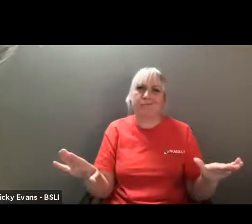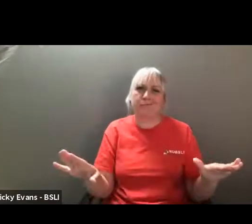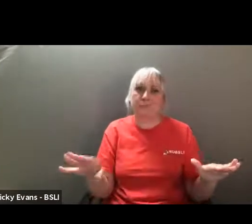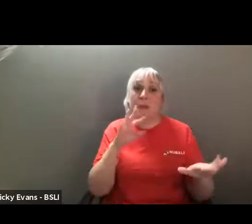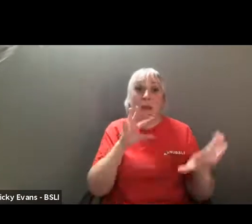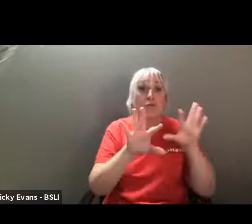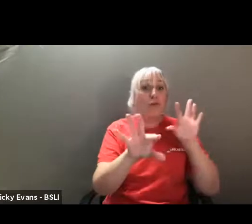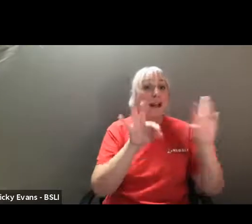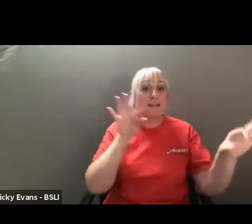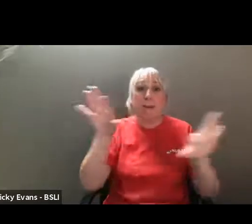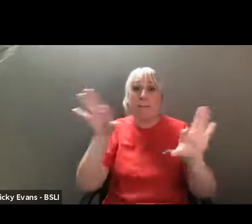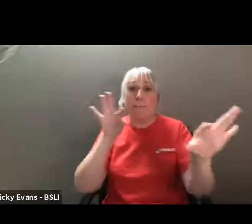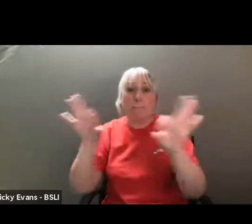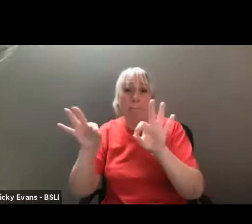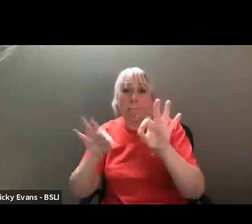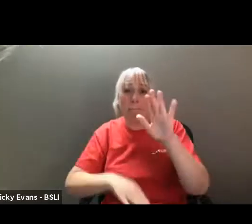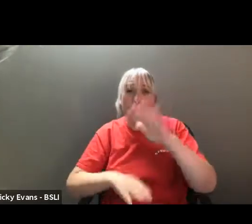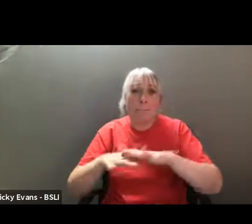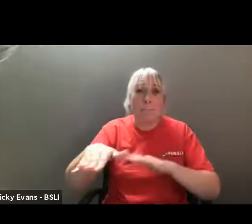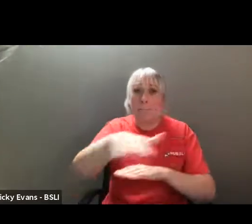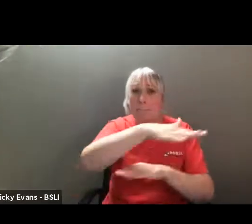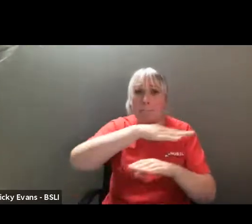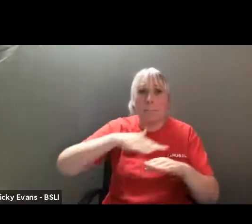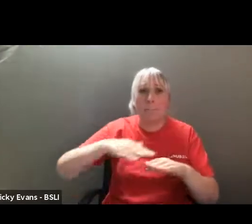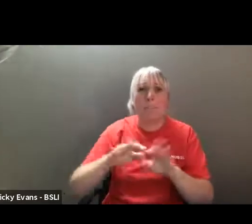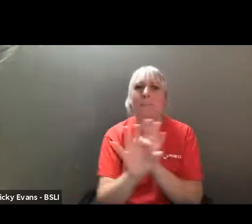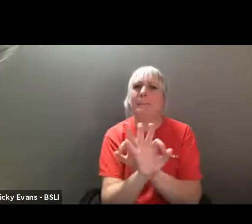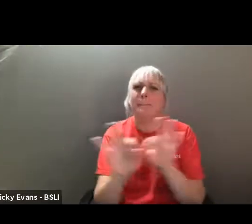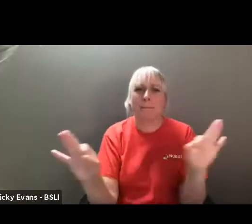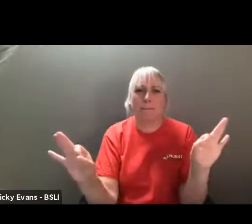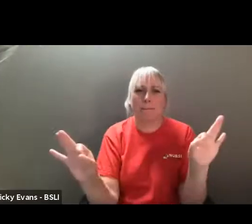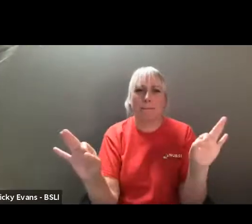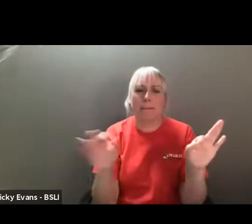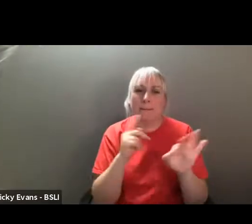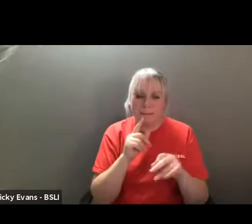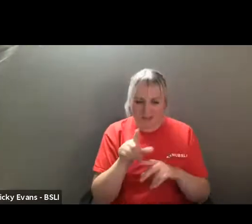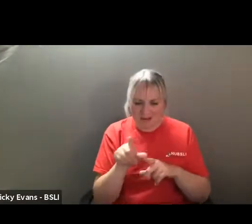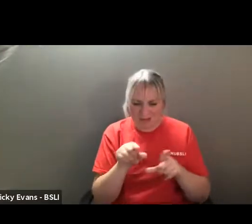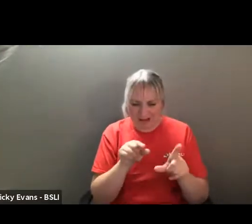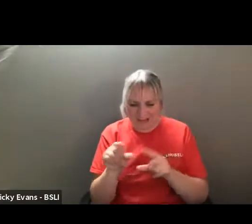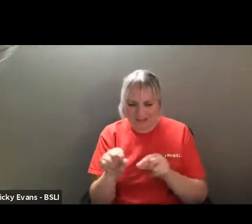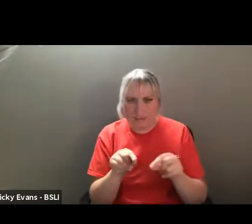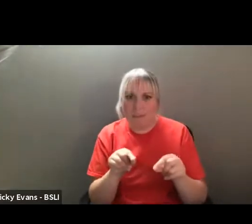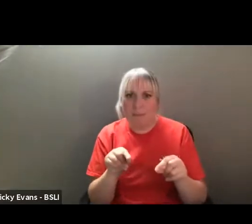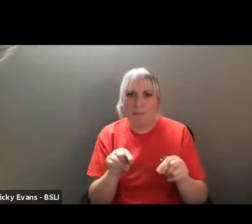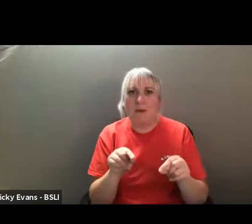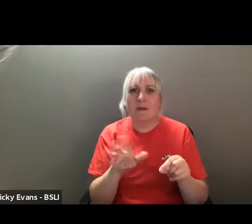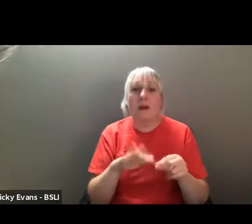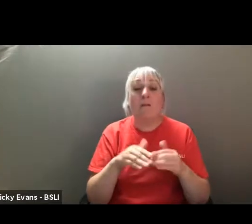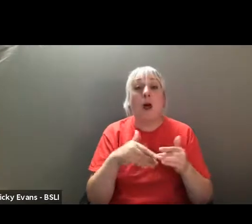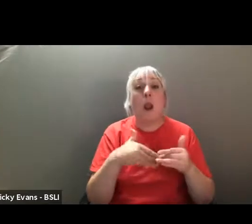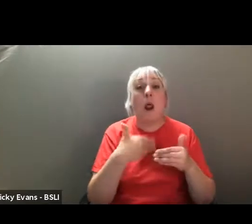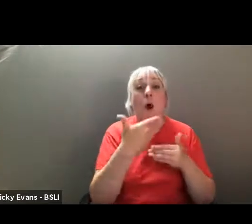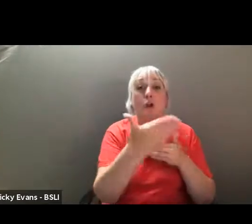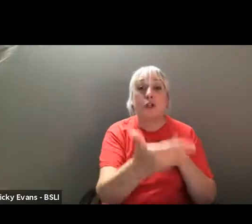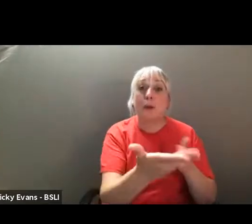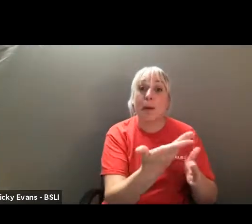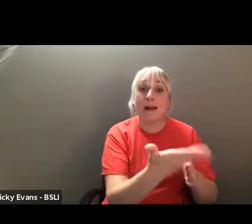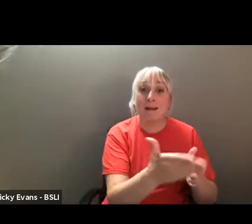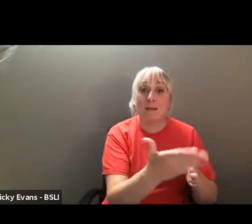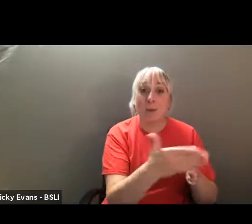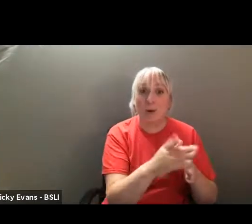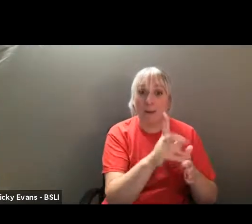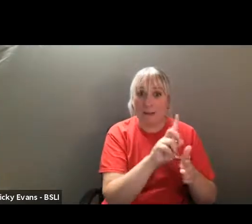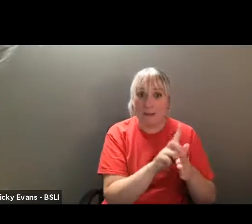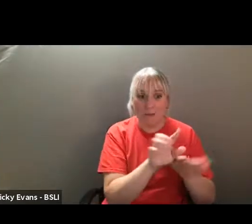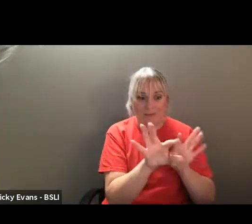random swath of the whole population. Instead, they took a random swath of people who were long-term unemployed, essentially.